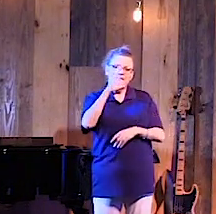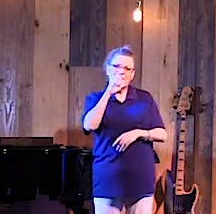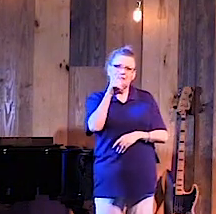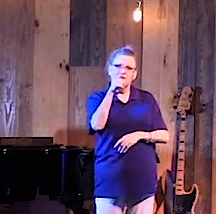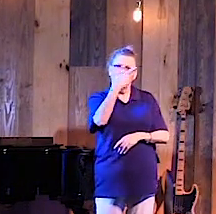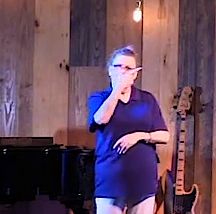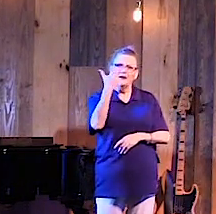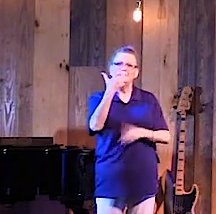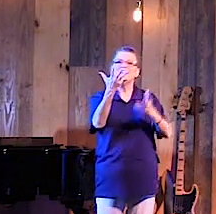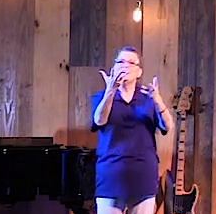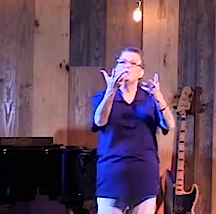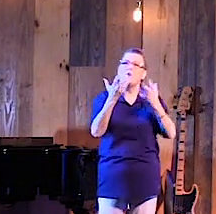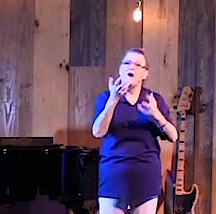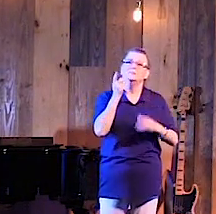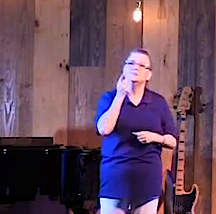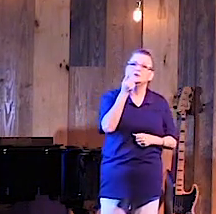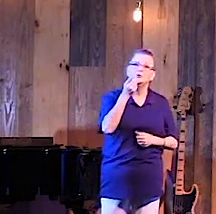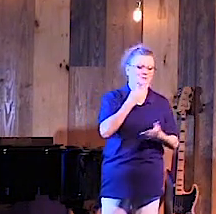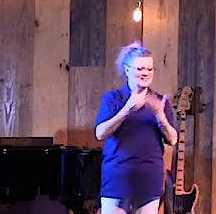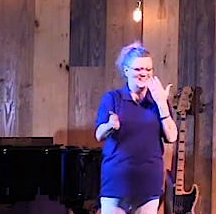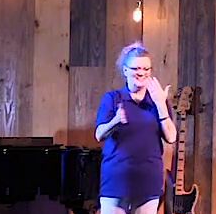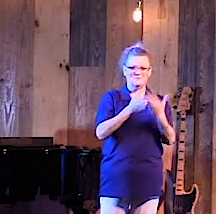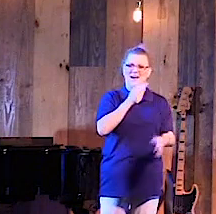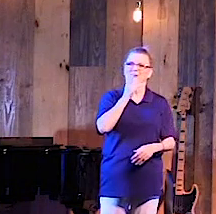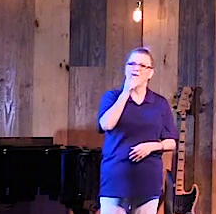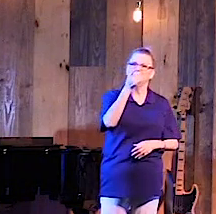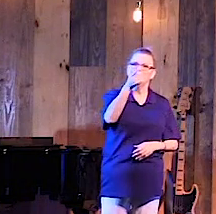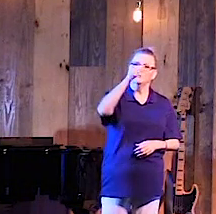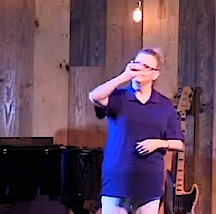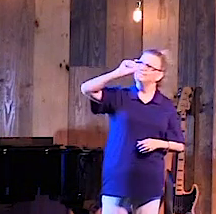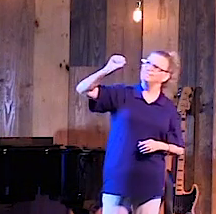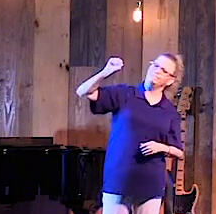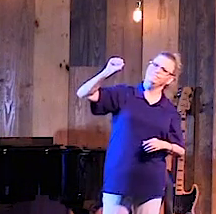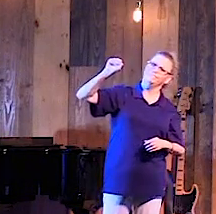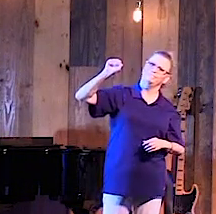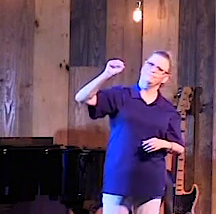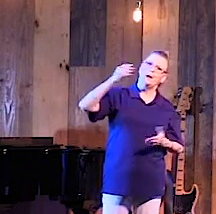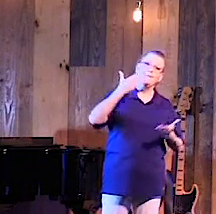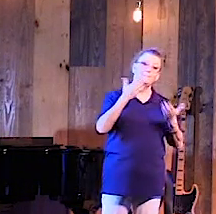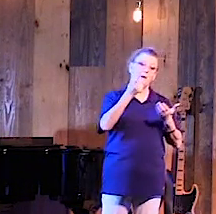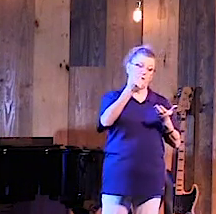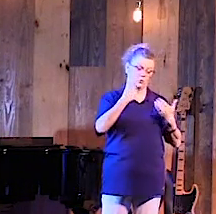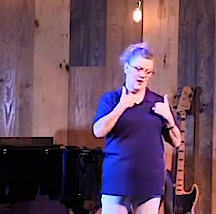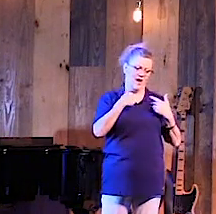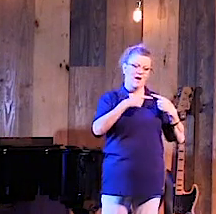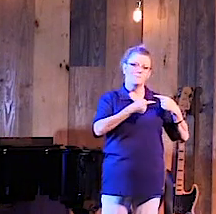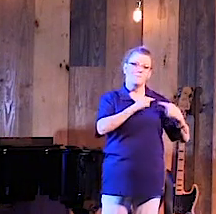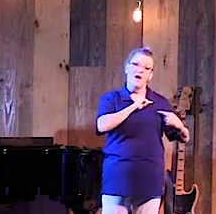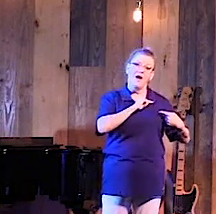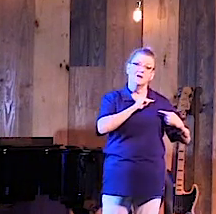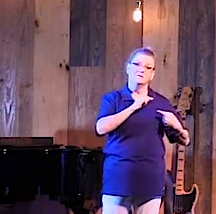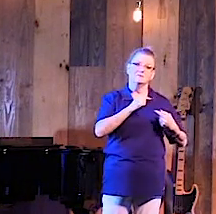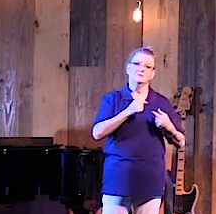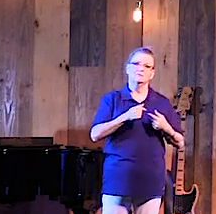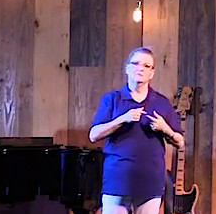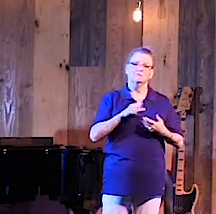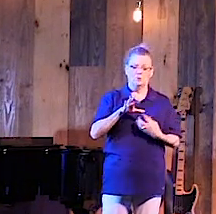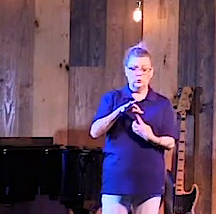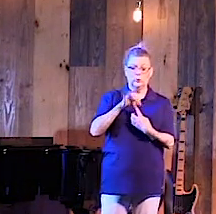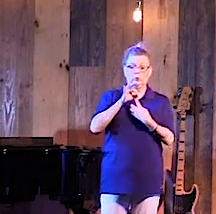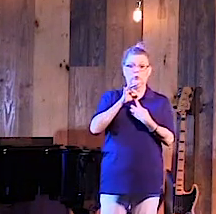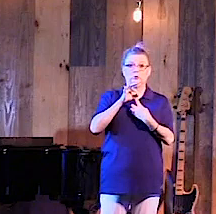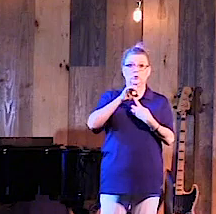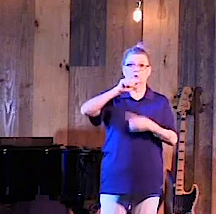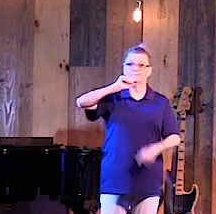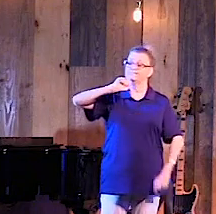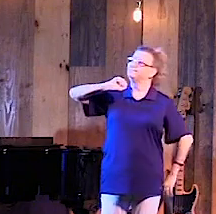you, even though you might be roaming in pain. Even though you might have chosen to reject him personally, he